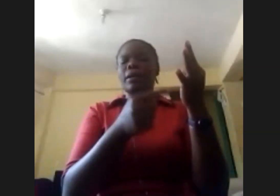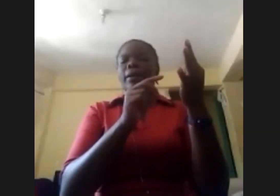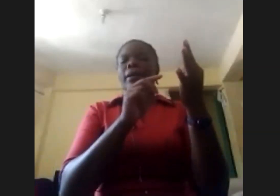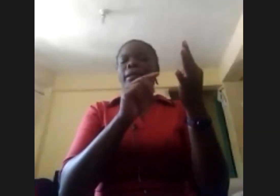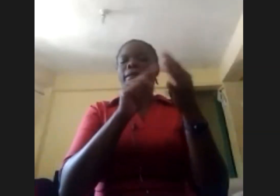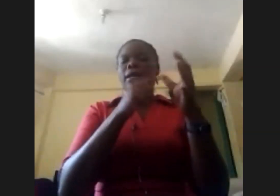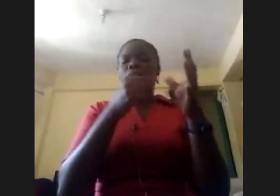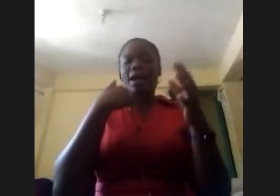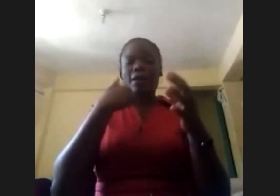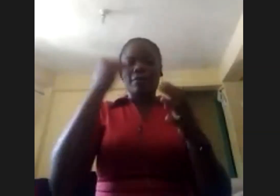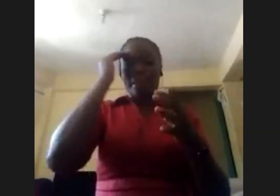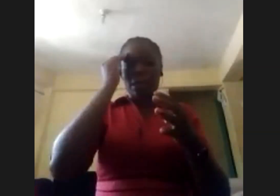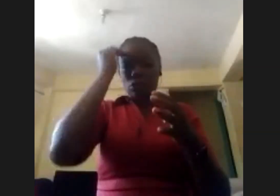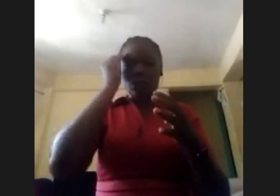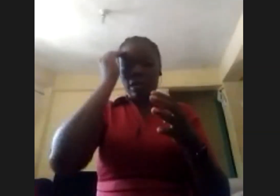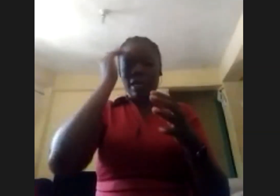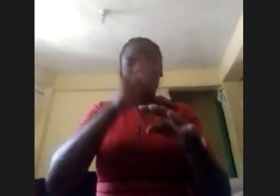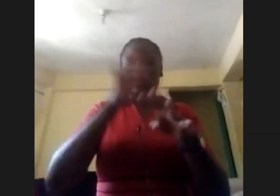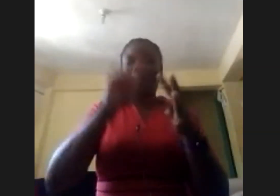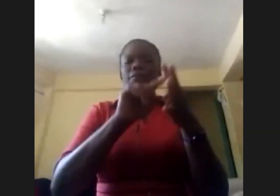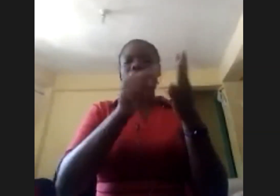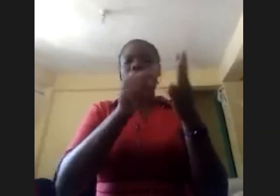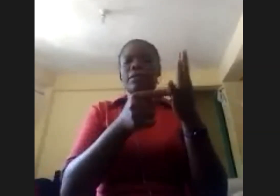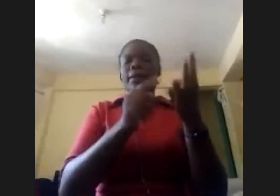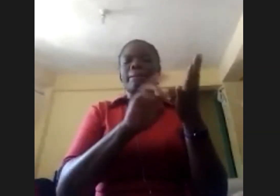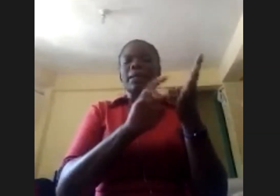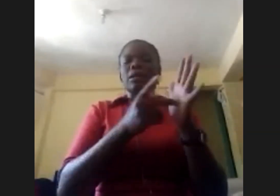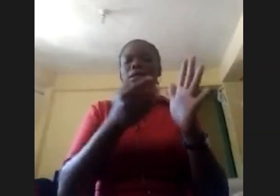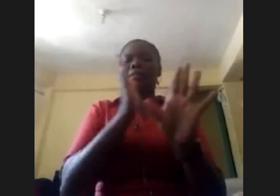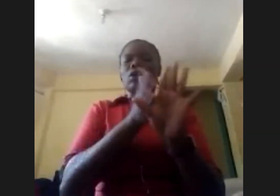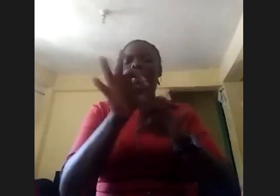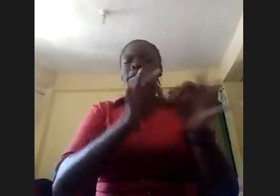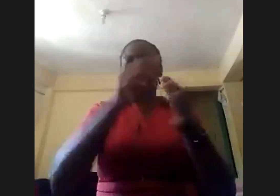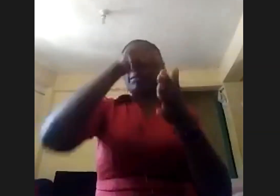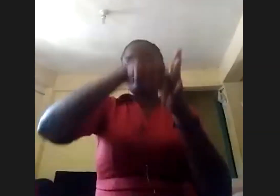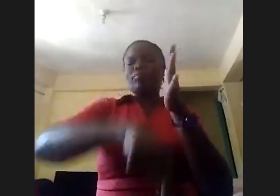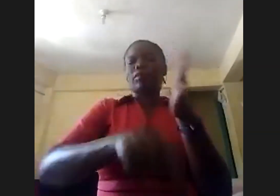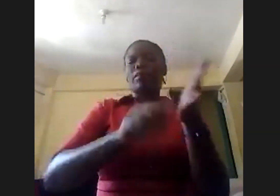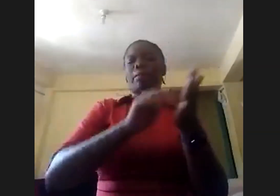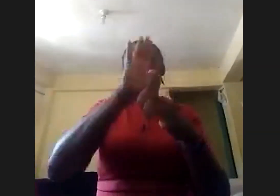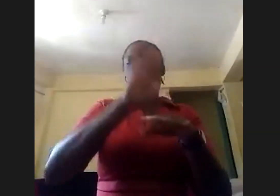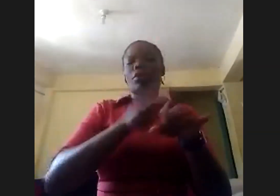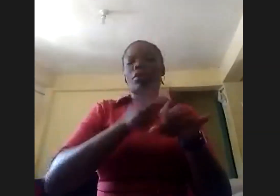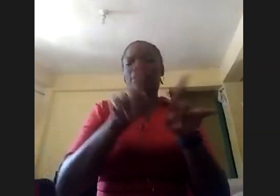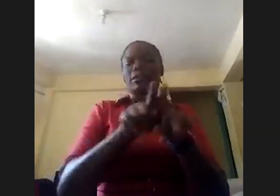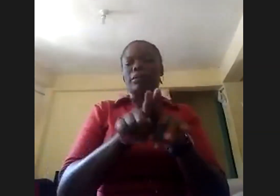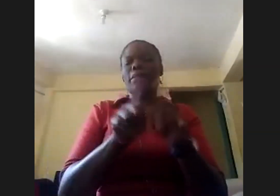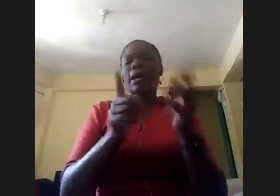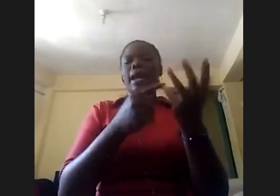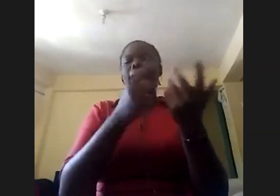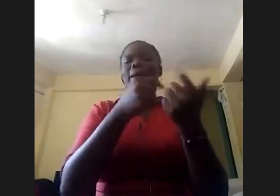I'll just mention briefly, but I think the clinical psychologists will do more justice on that area. So, Yes. among the